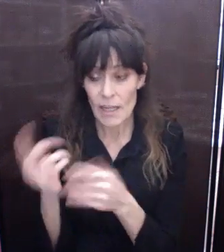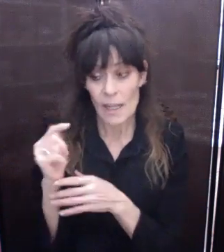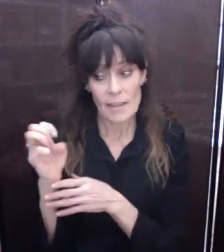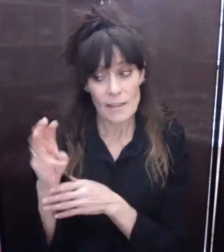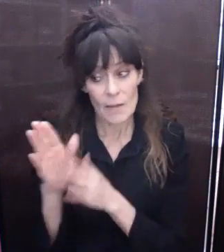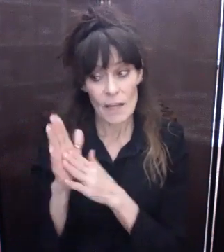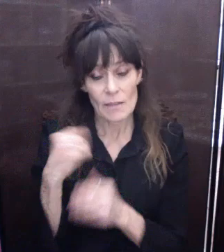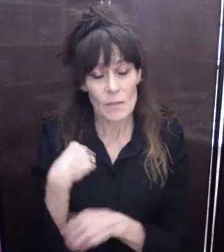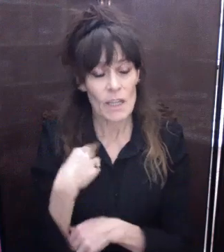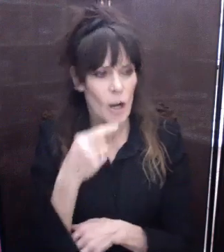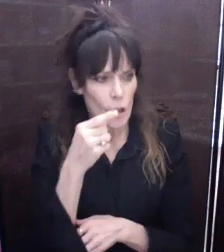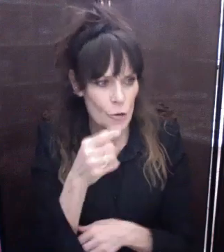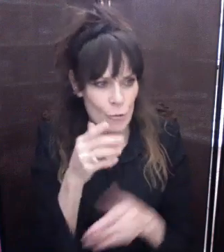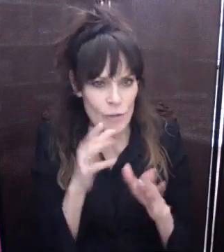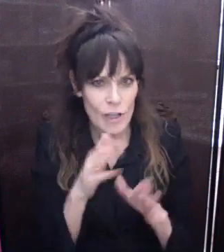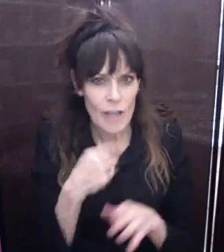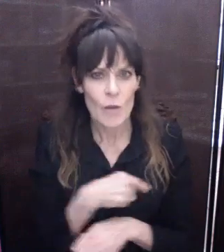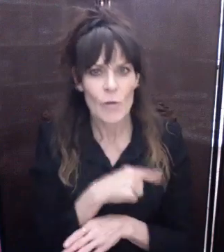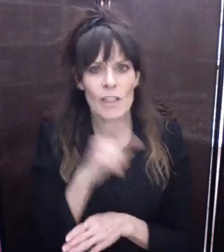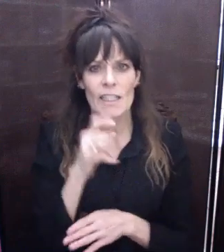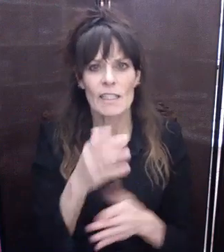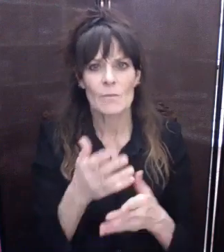you done? We need to be willing to say, yes, we are.